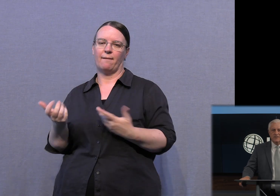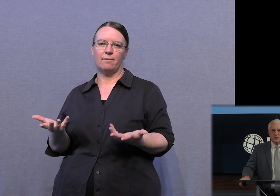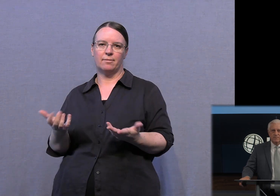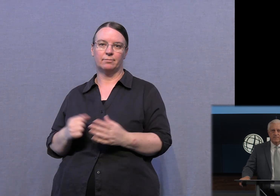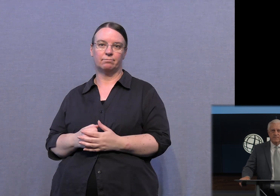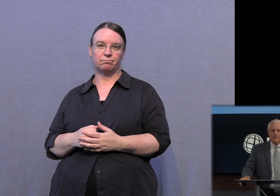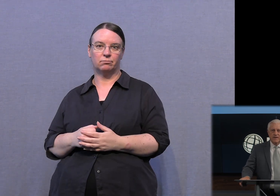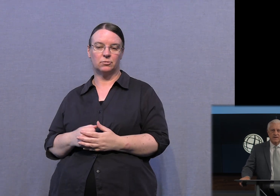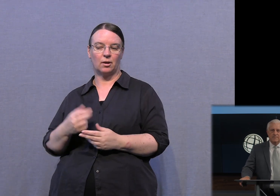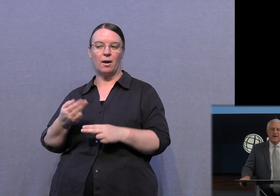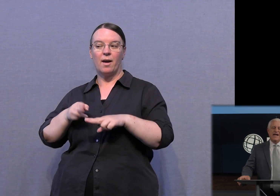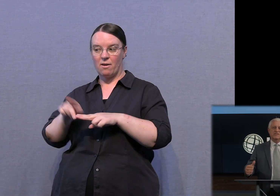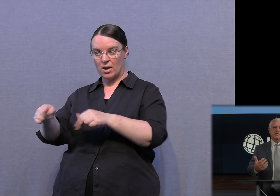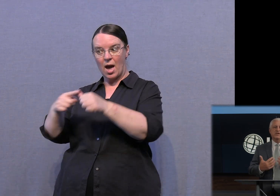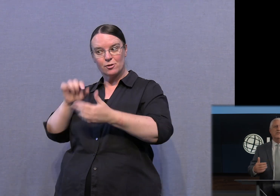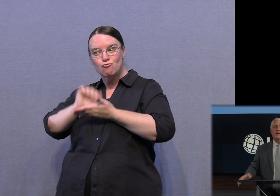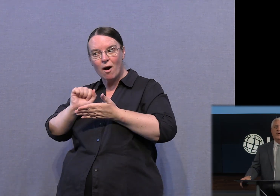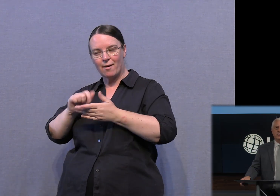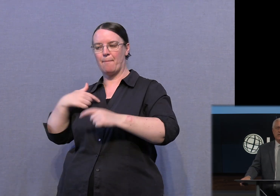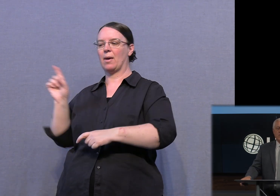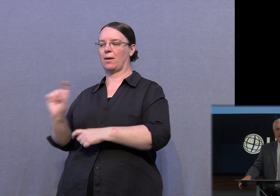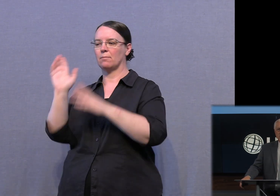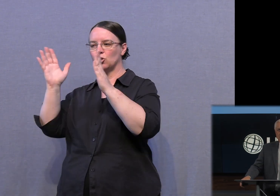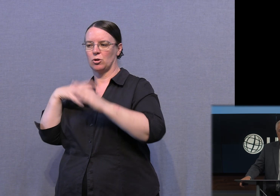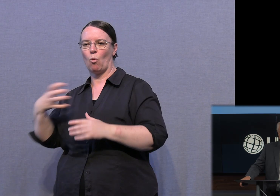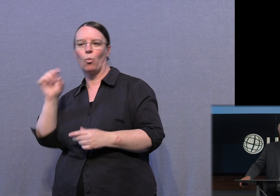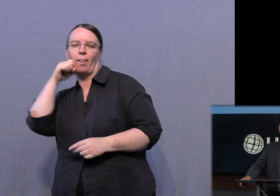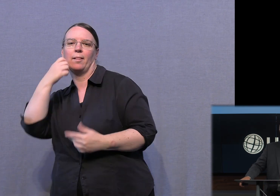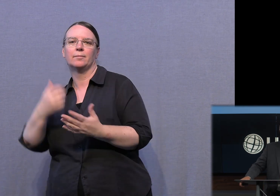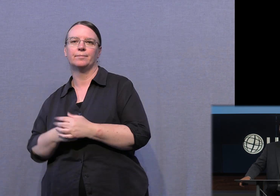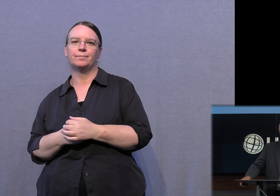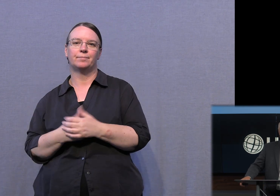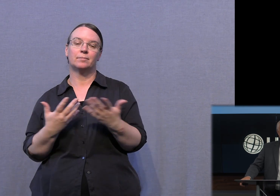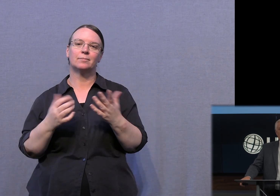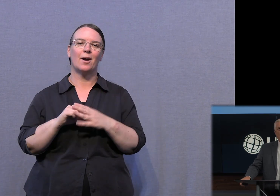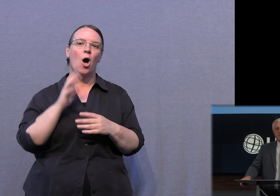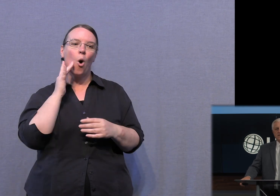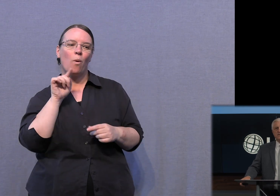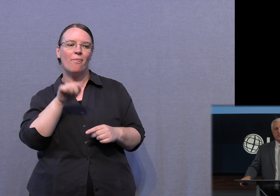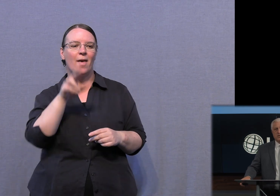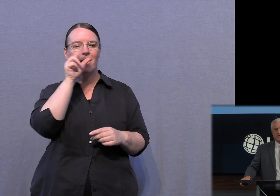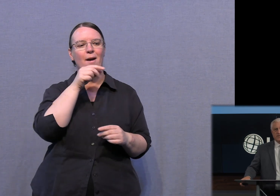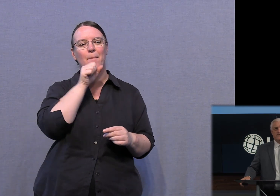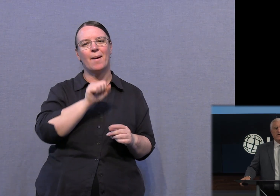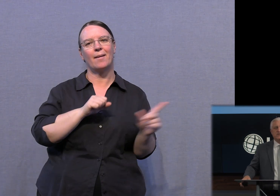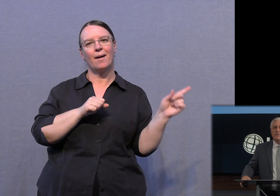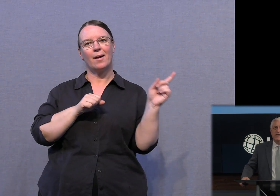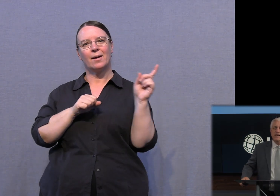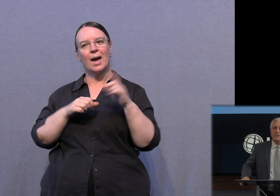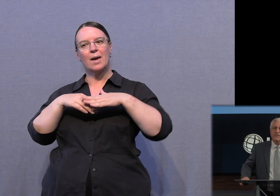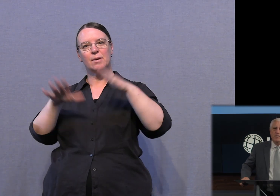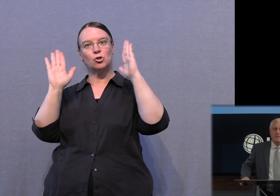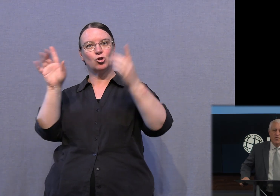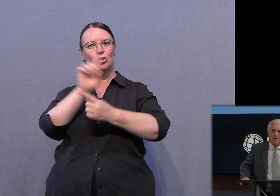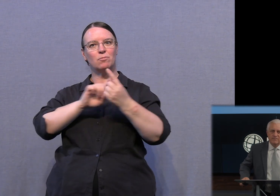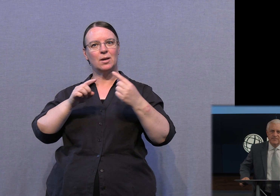me an answer. But as this young man personally related to my wife and me, when he walked in the service, he felt something he